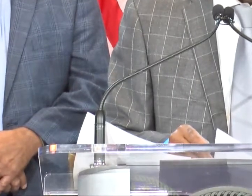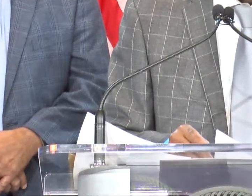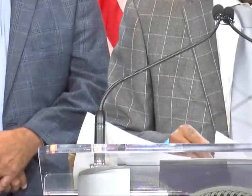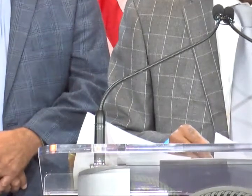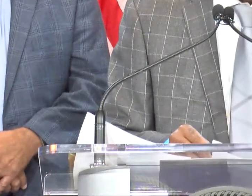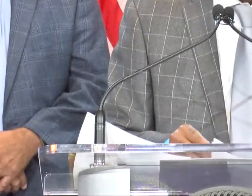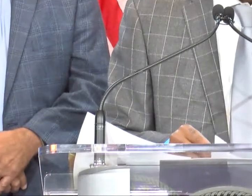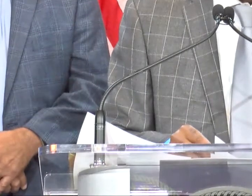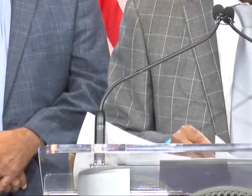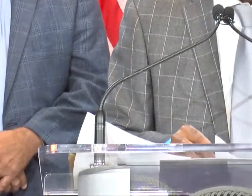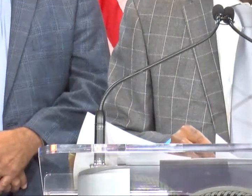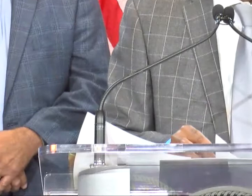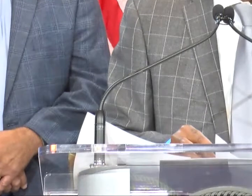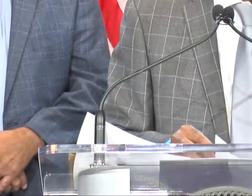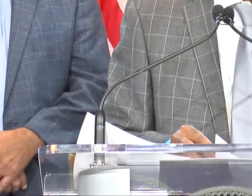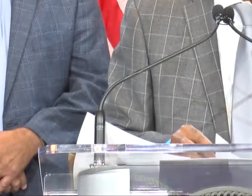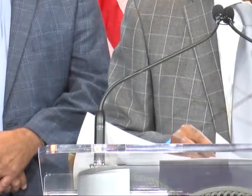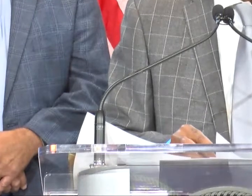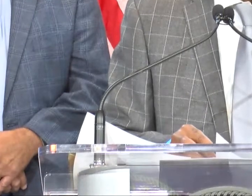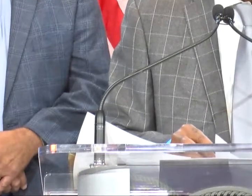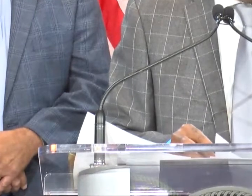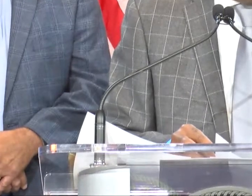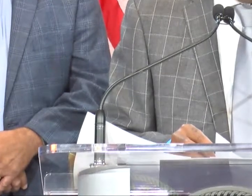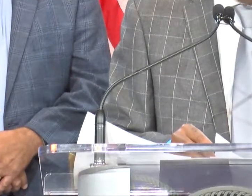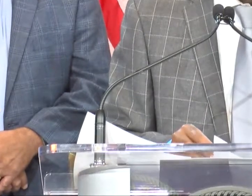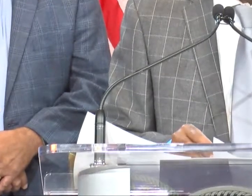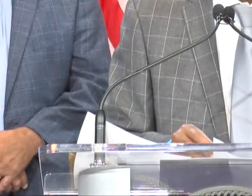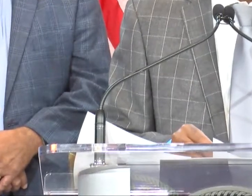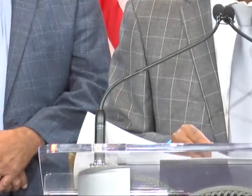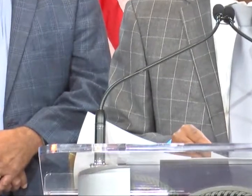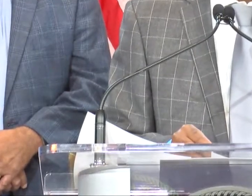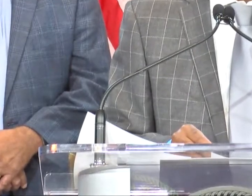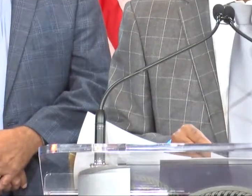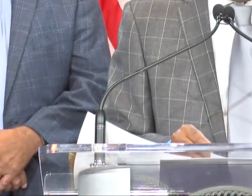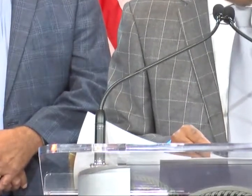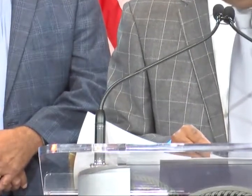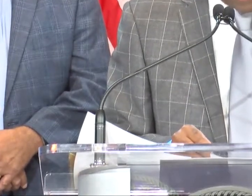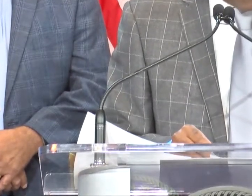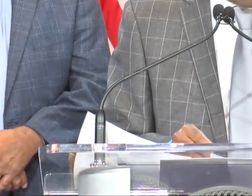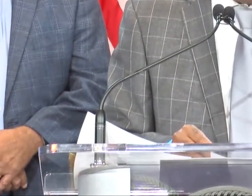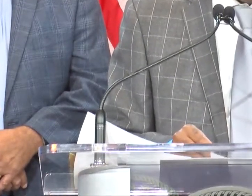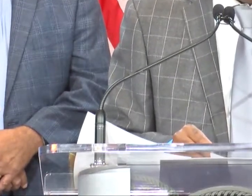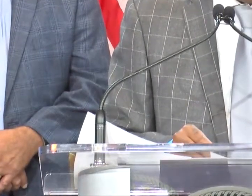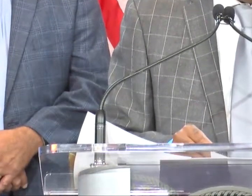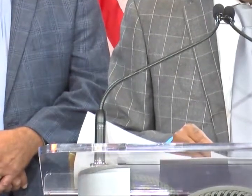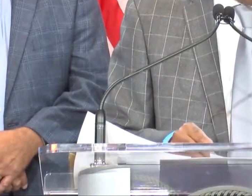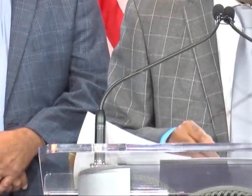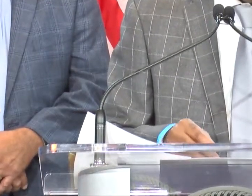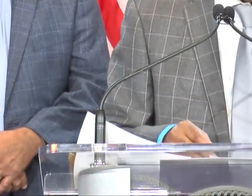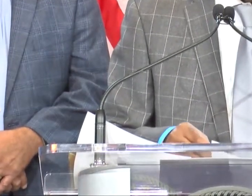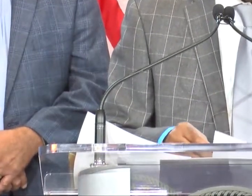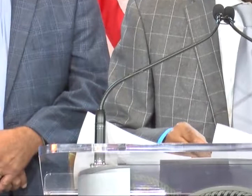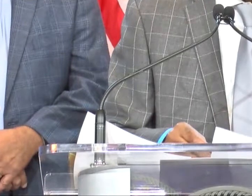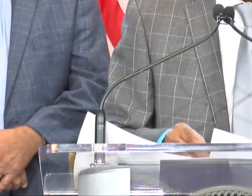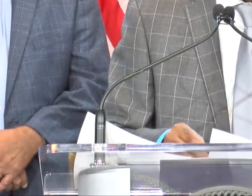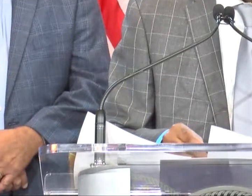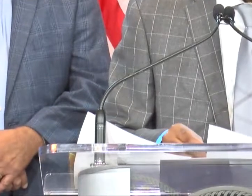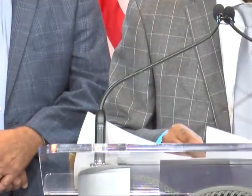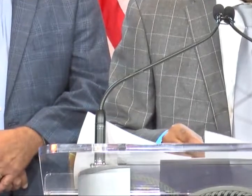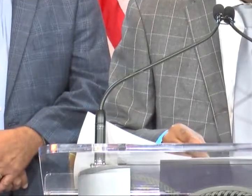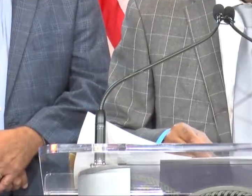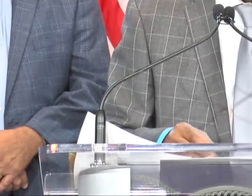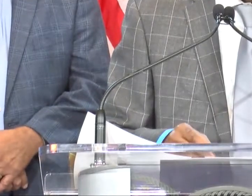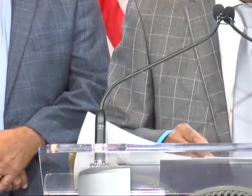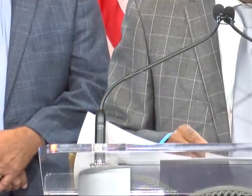by rebuilding to a 3-bedroom standard or giving them back what they had. Now that the GLO